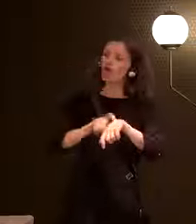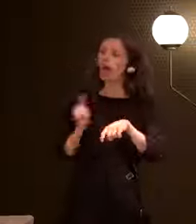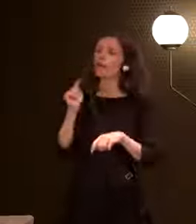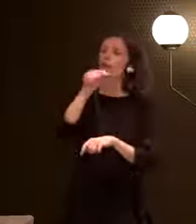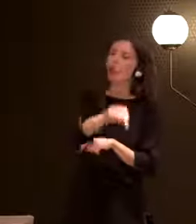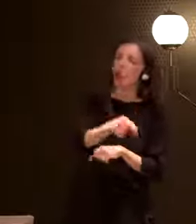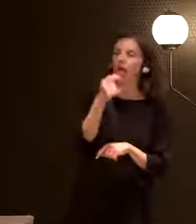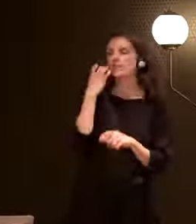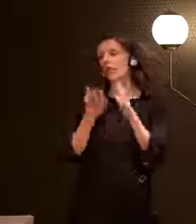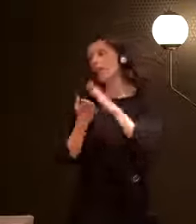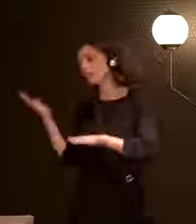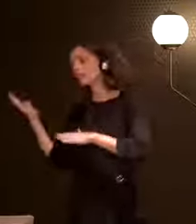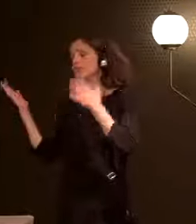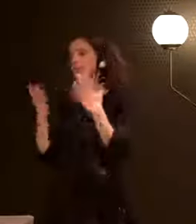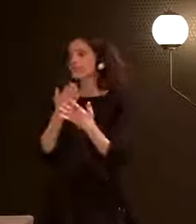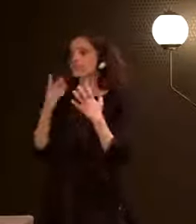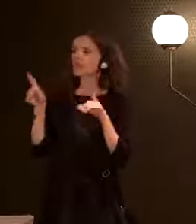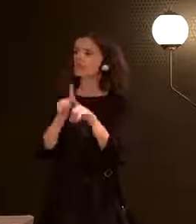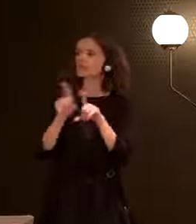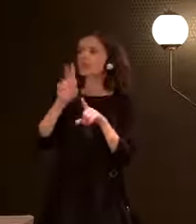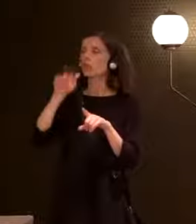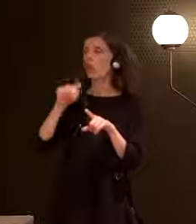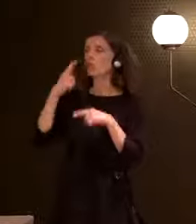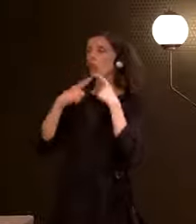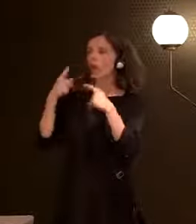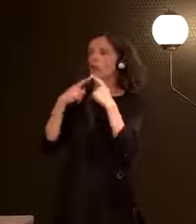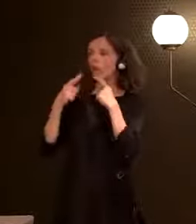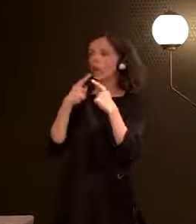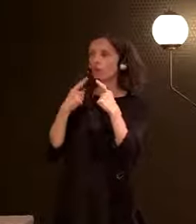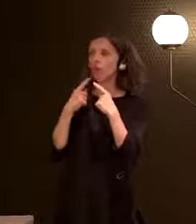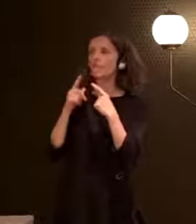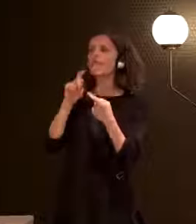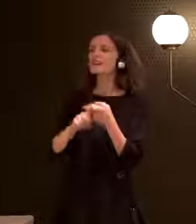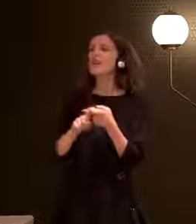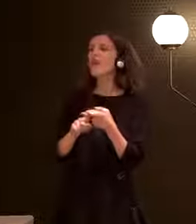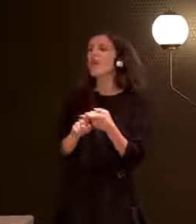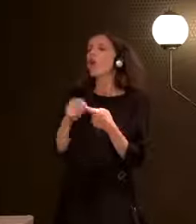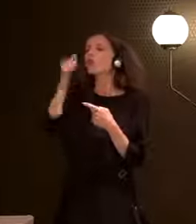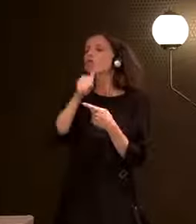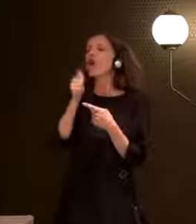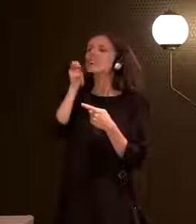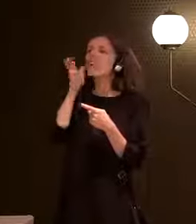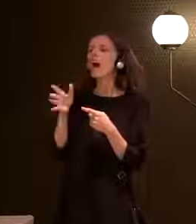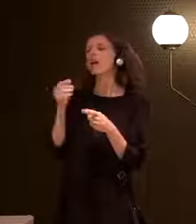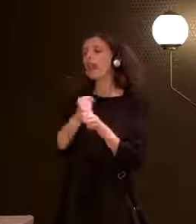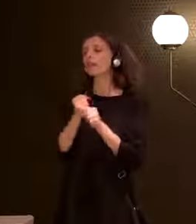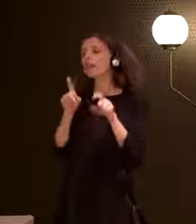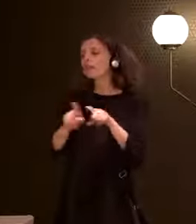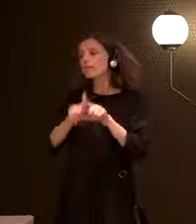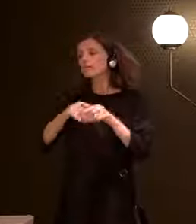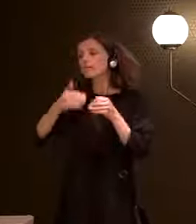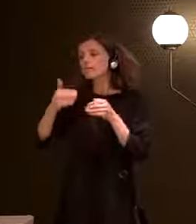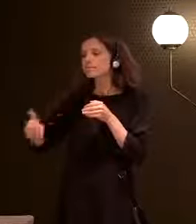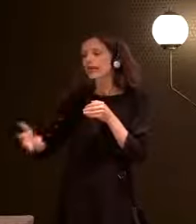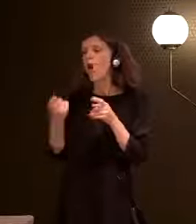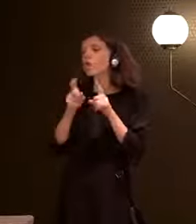understanding daily routines and talking about daily routines using present simple, and perhaps so throughout the year you might get to ask them, so what do we